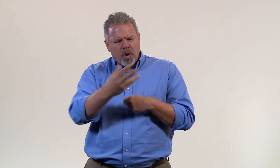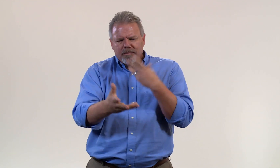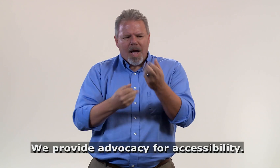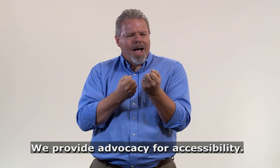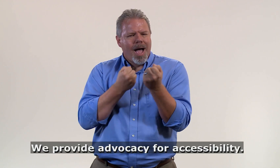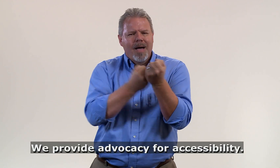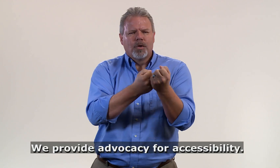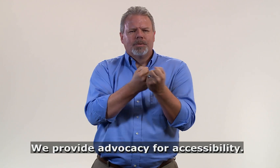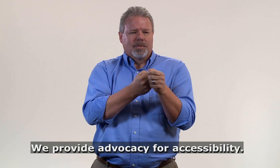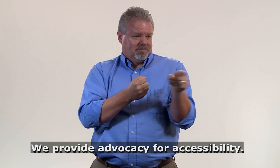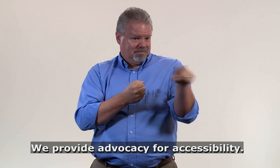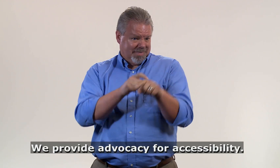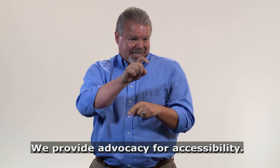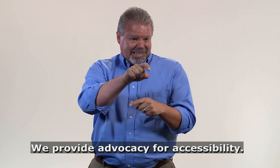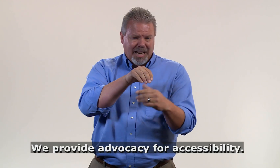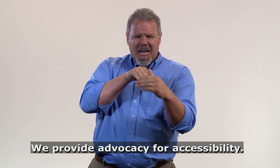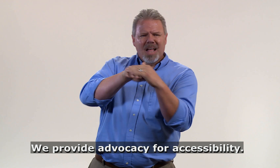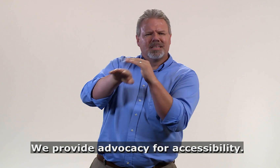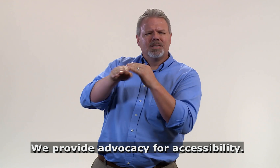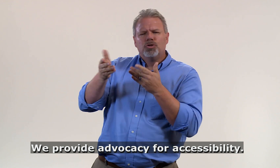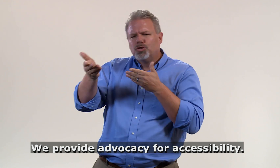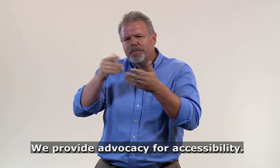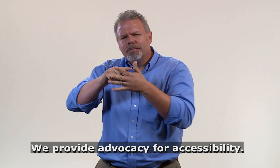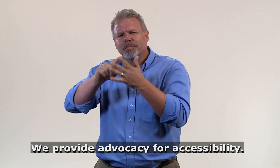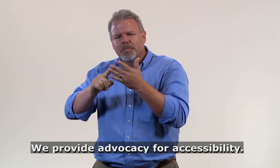We provide advocacy for accessibility.